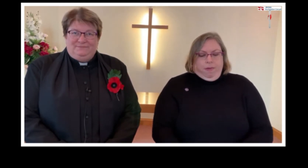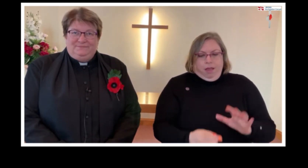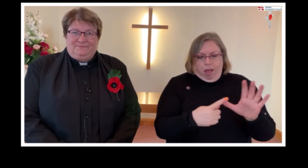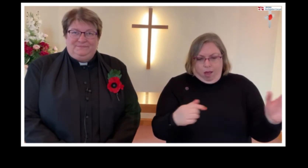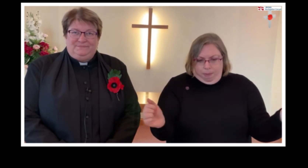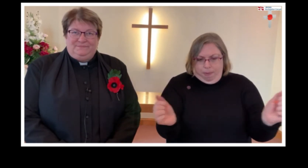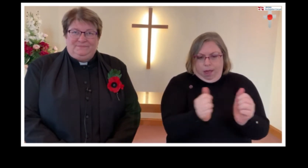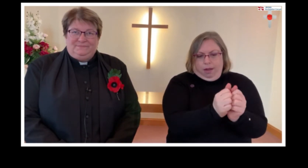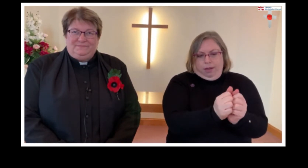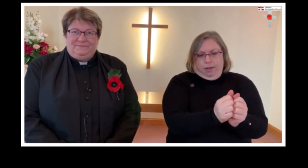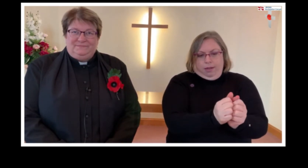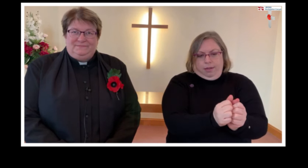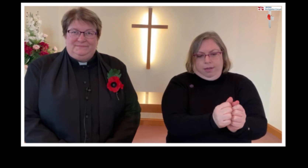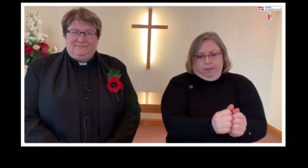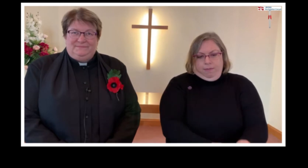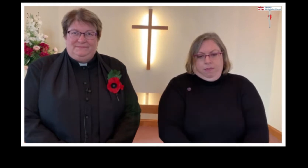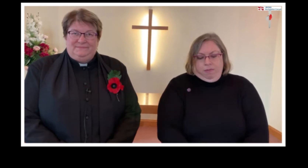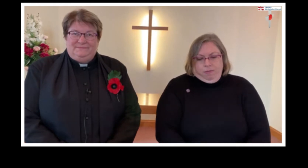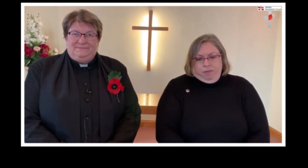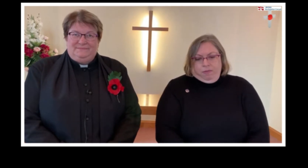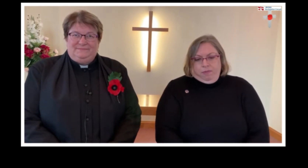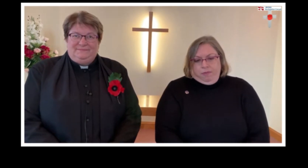Amen.